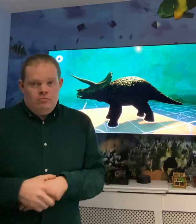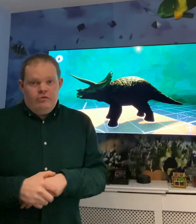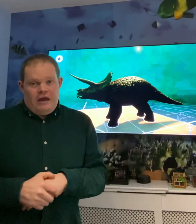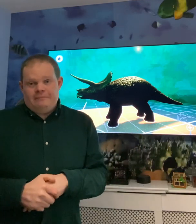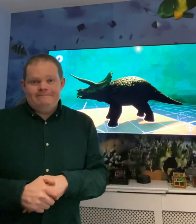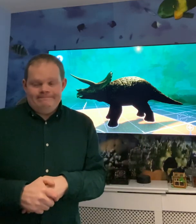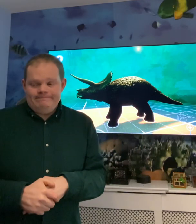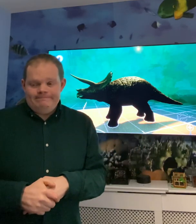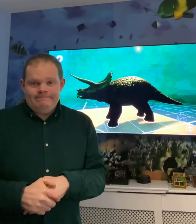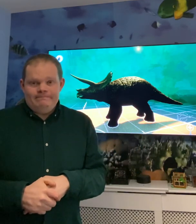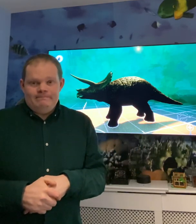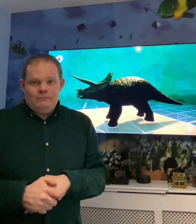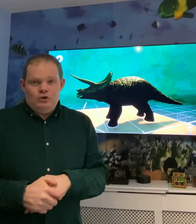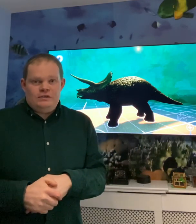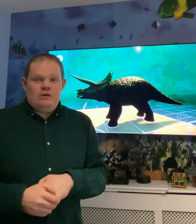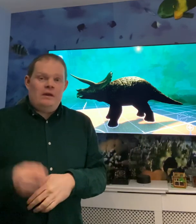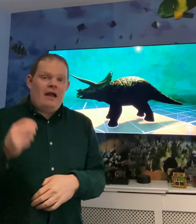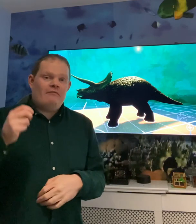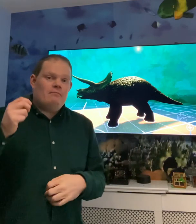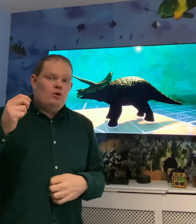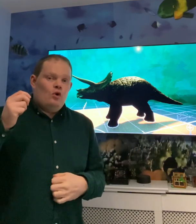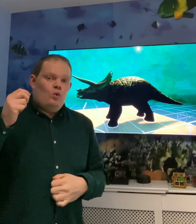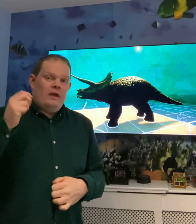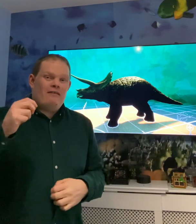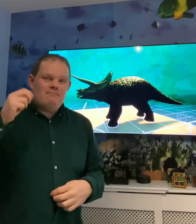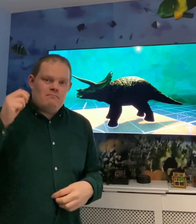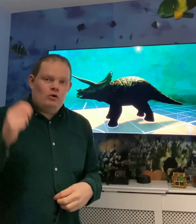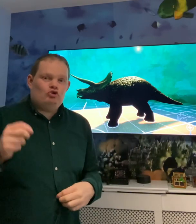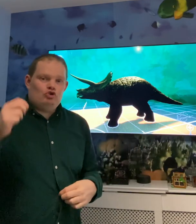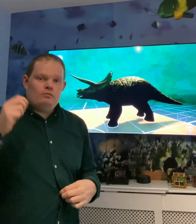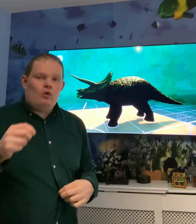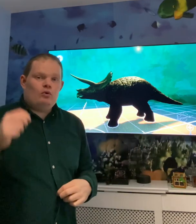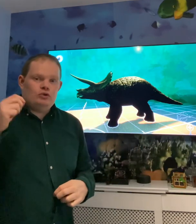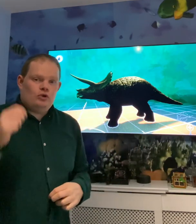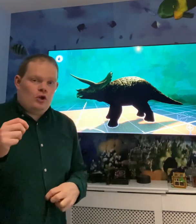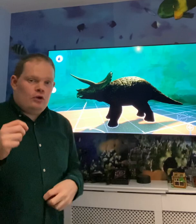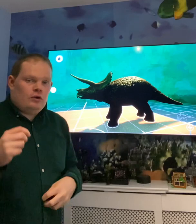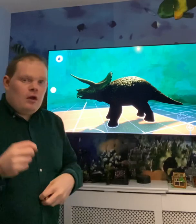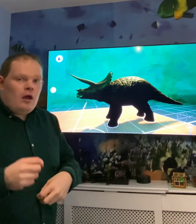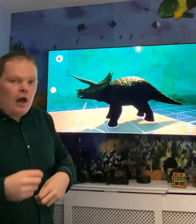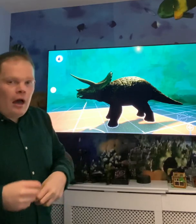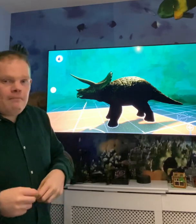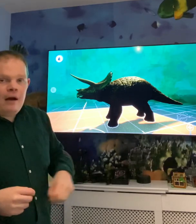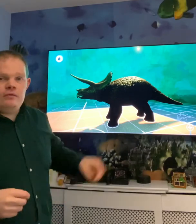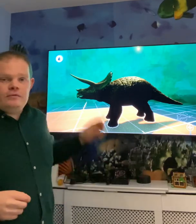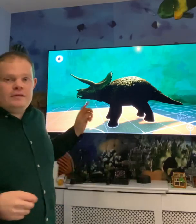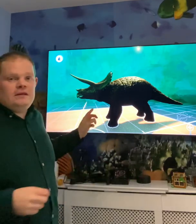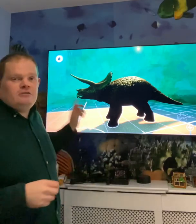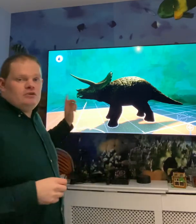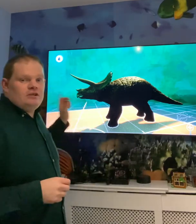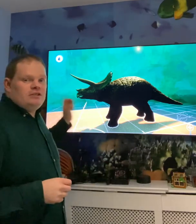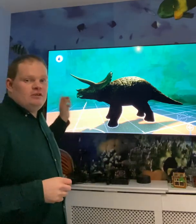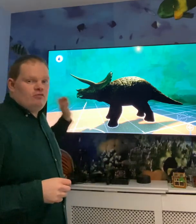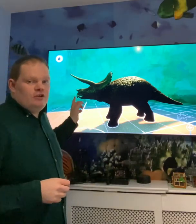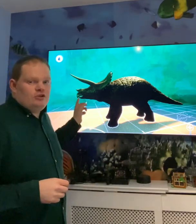thing. You see, we have much more to learn about these majestic